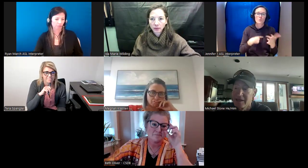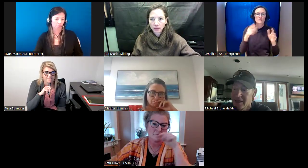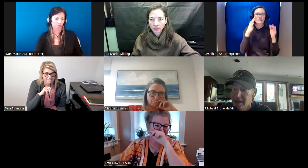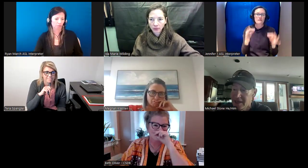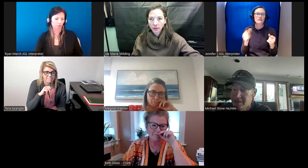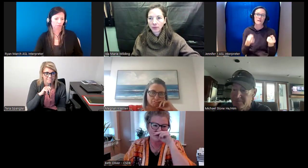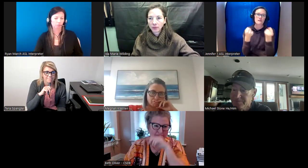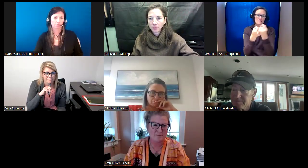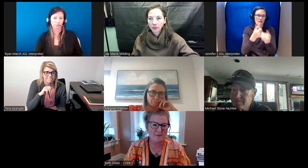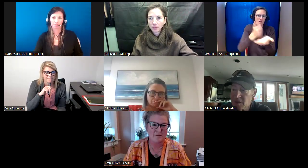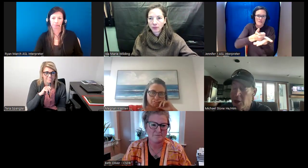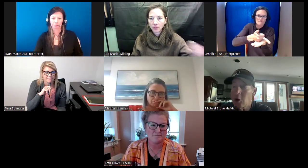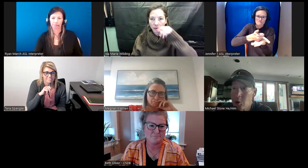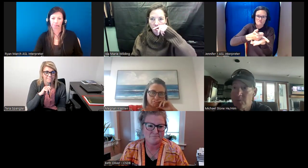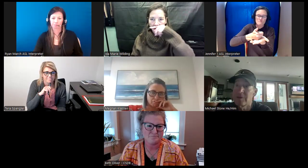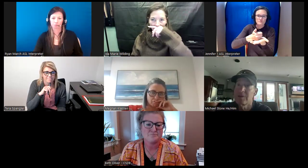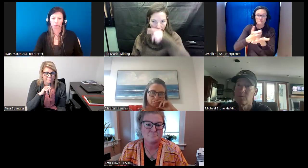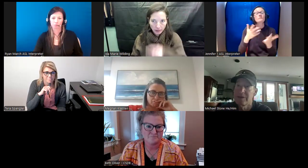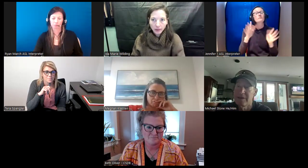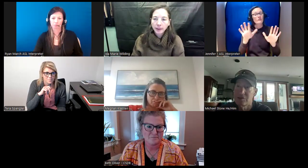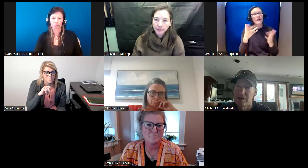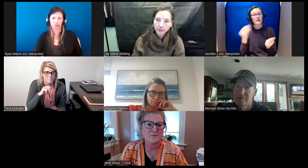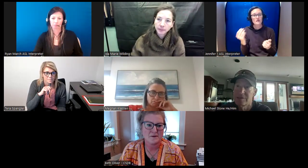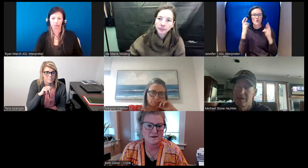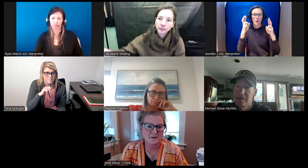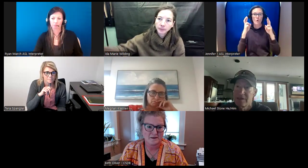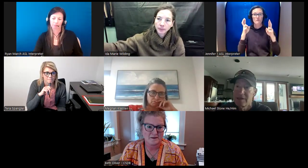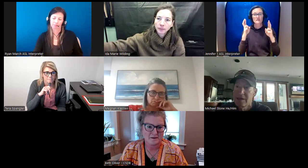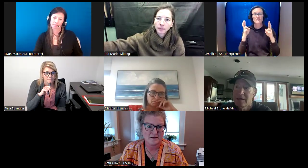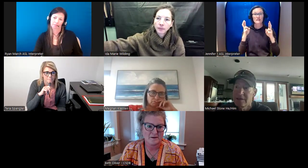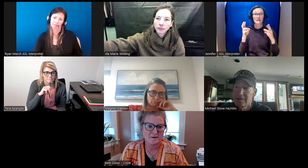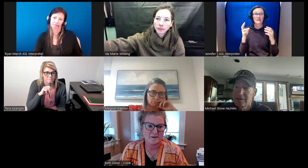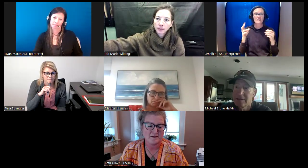that, and hopefully relieve stress,